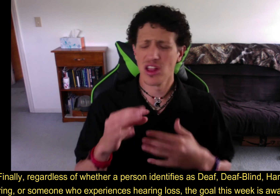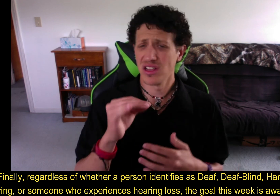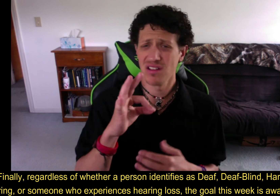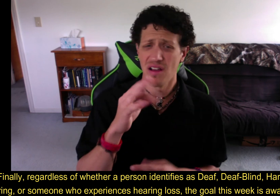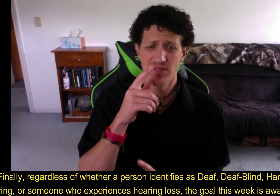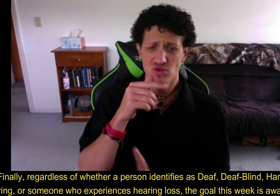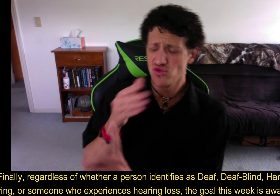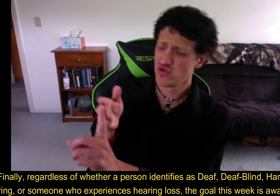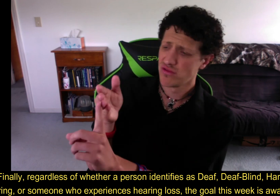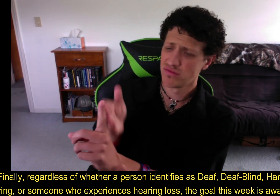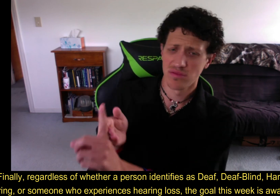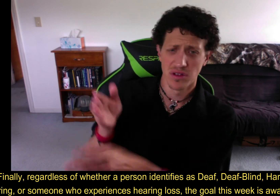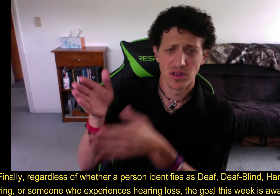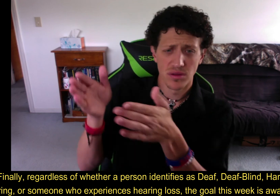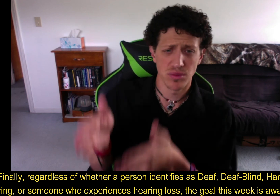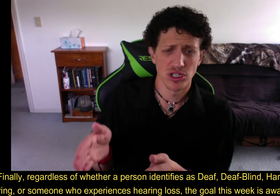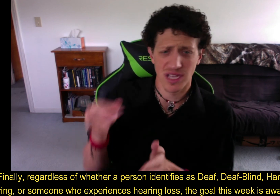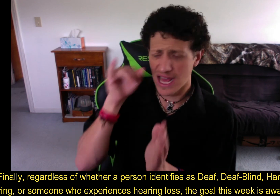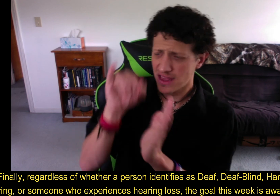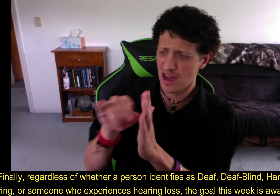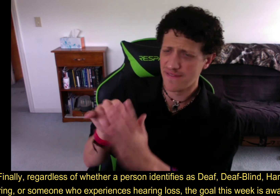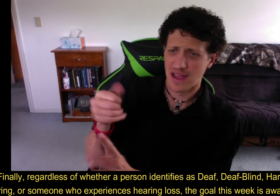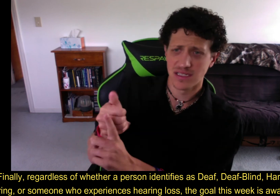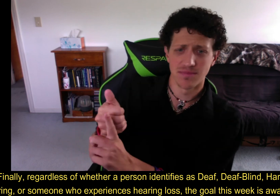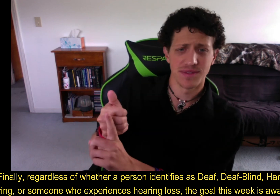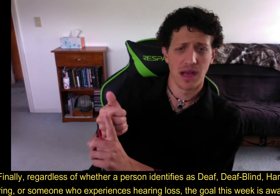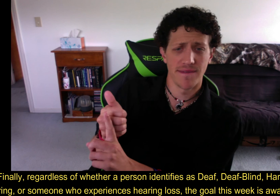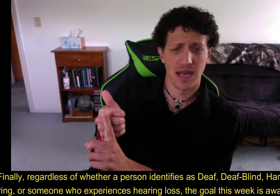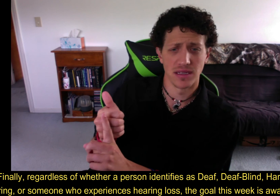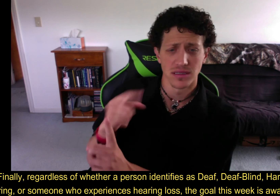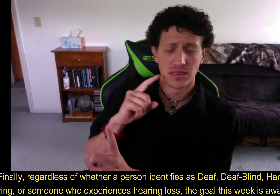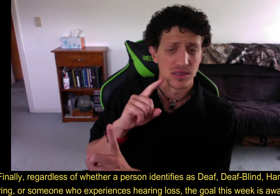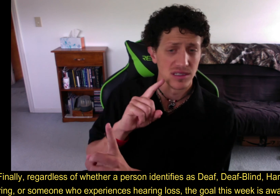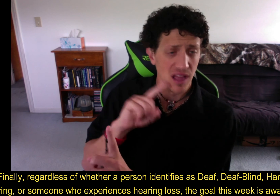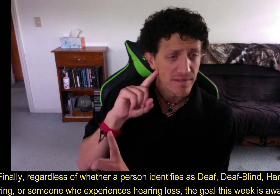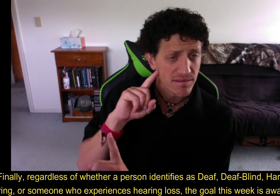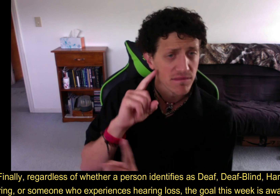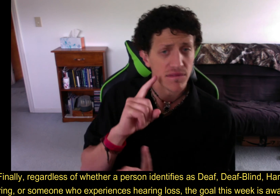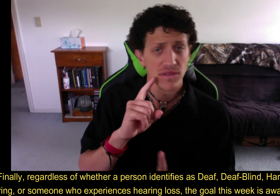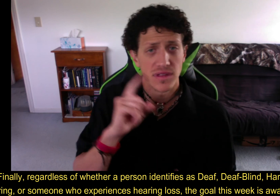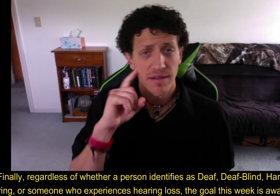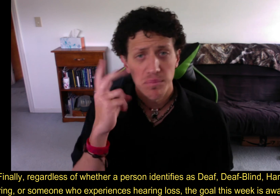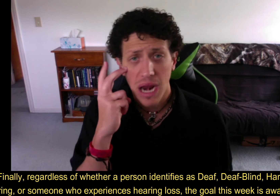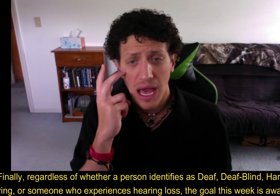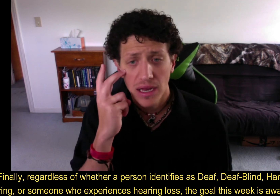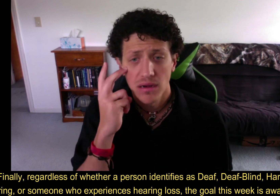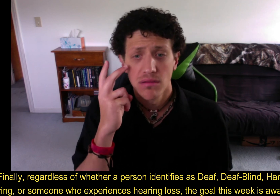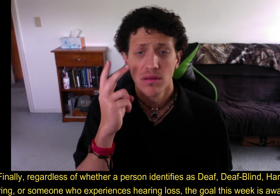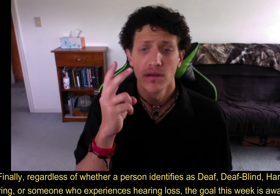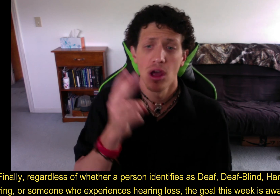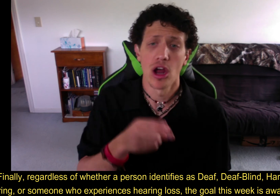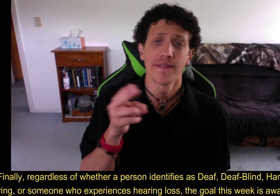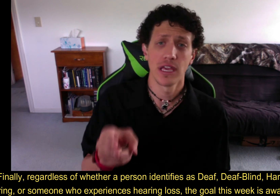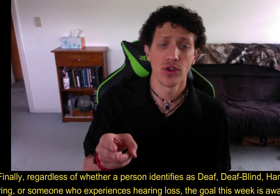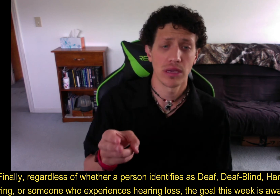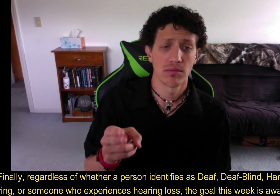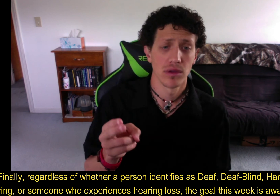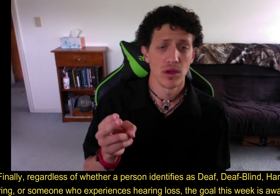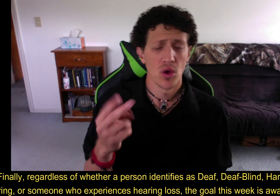of whom person identifies themselves as deaf, deaf, blind, hard of hearing, with